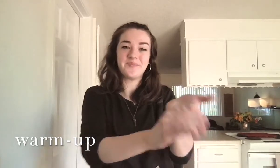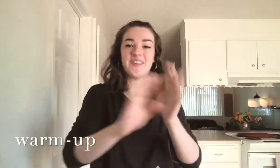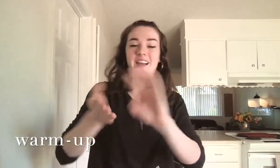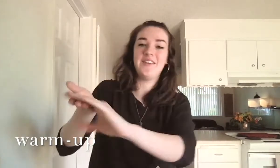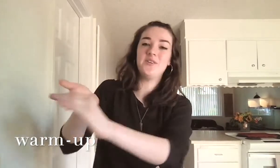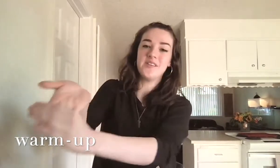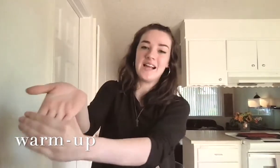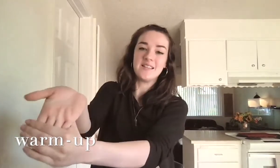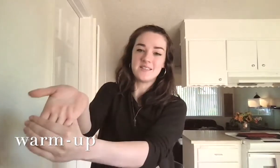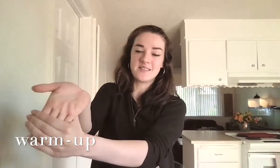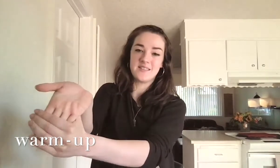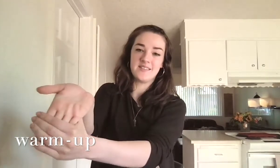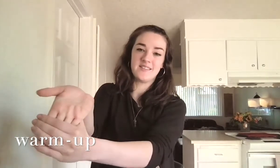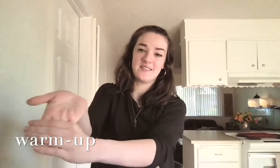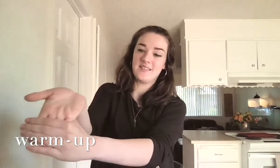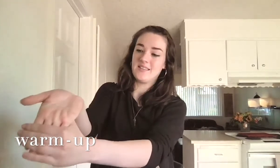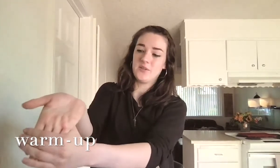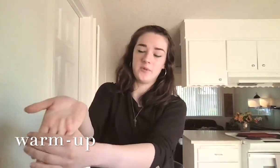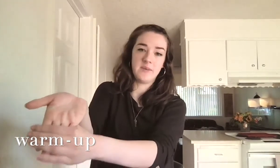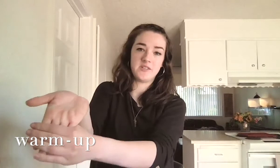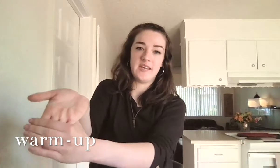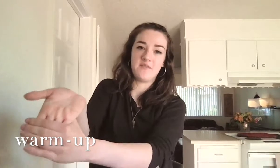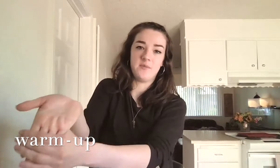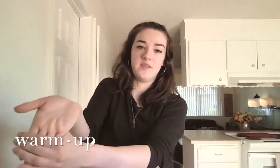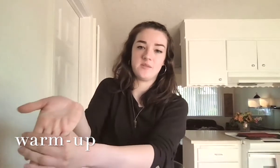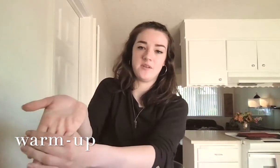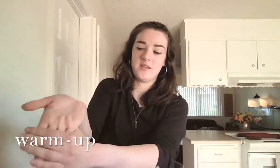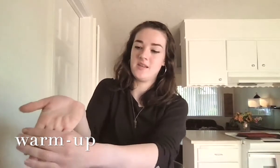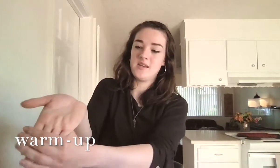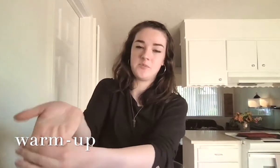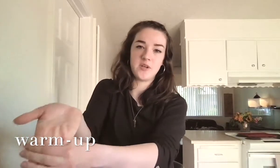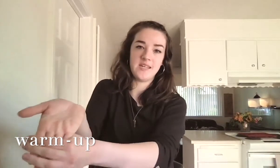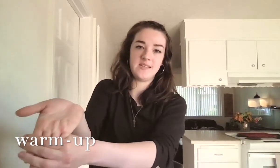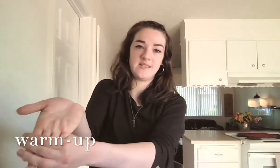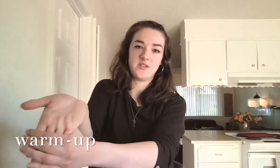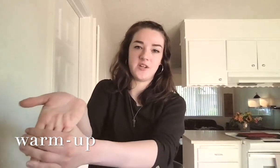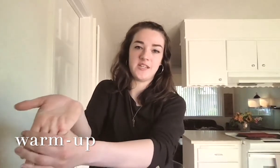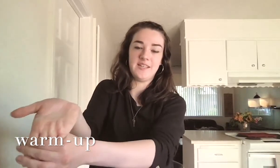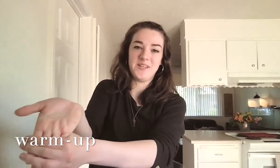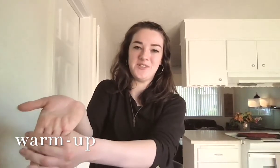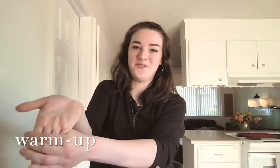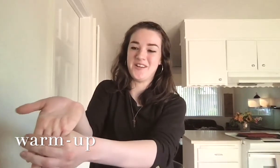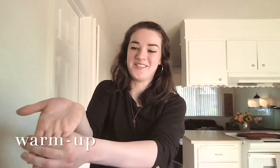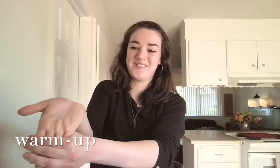And our other hand. Oh, make sure you're careful with this one. It's pretty easy to stretch it a little bit too far